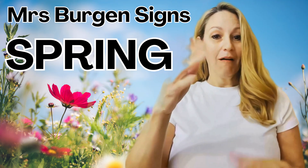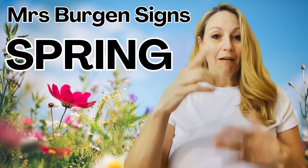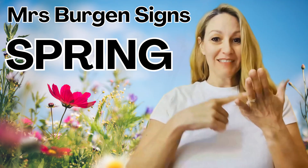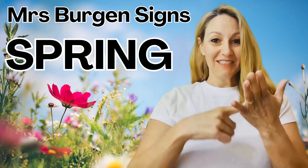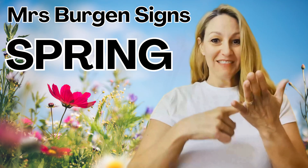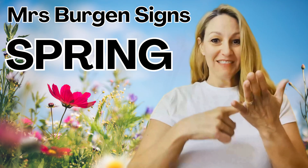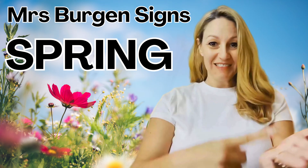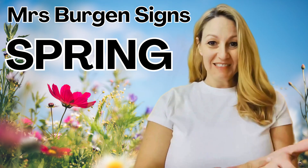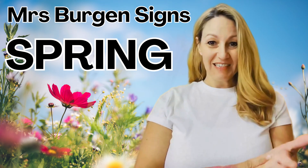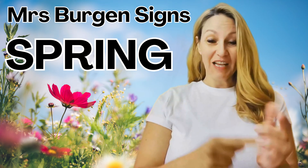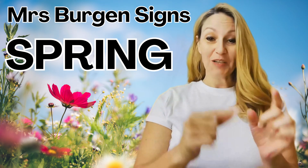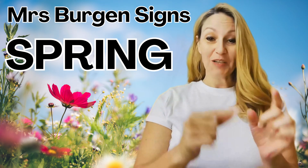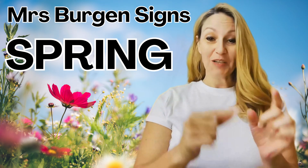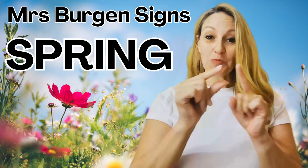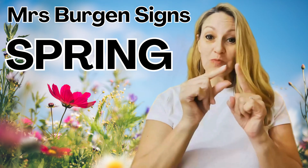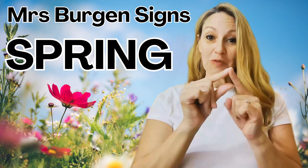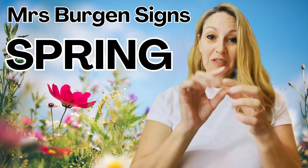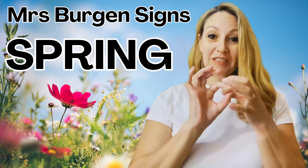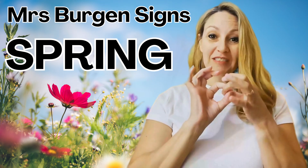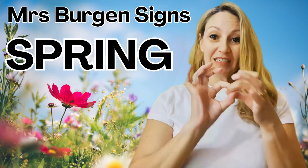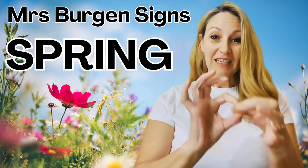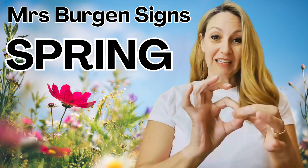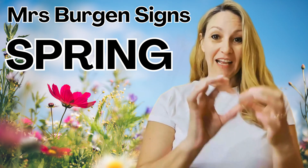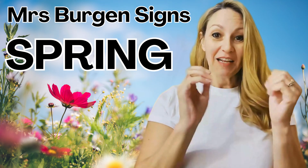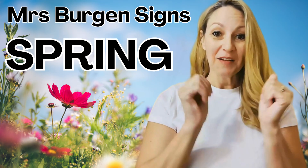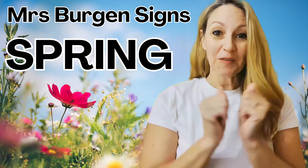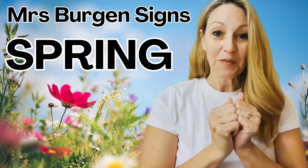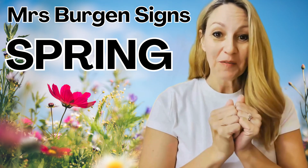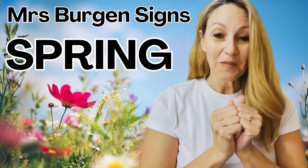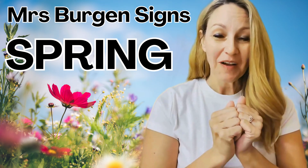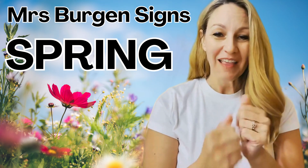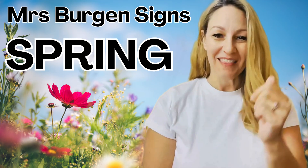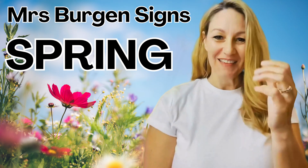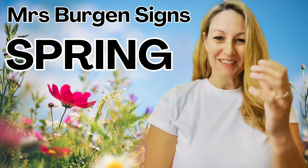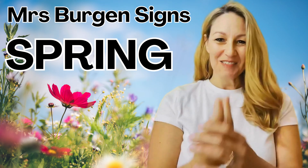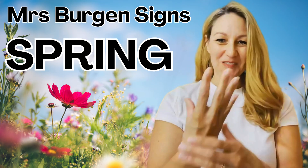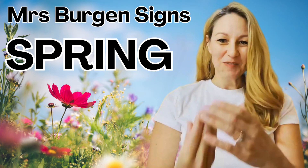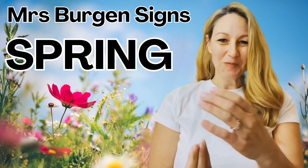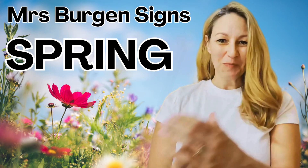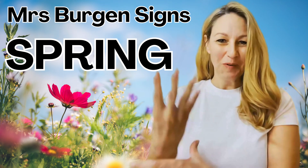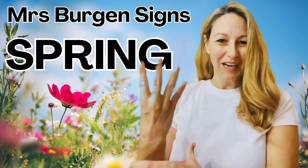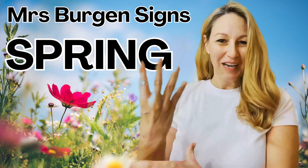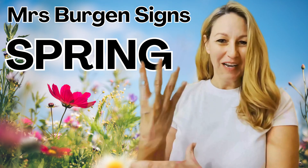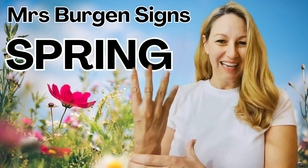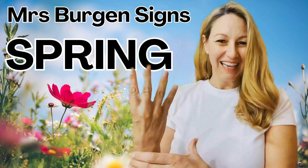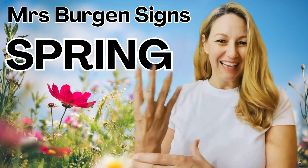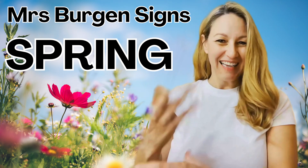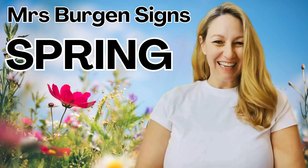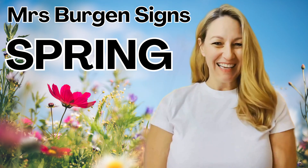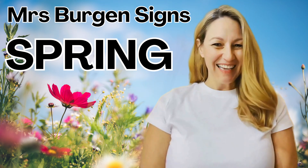Today, we're going to be talking about words connected with spring.